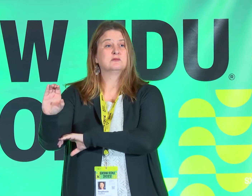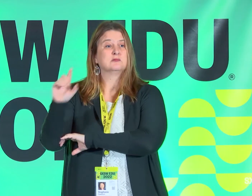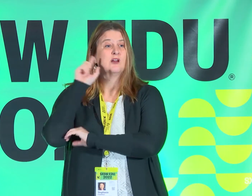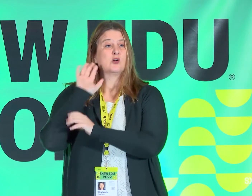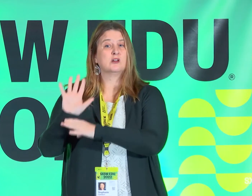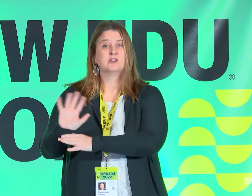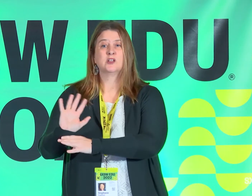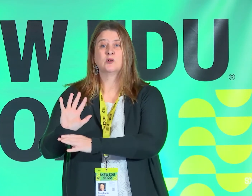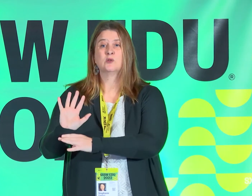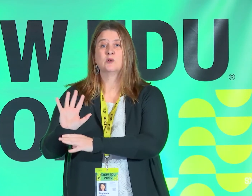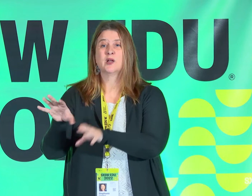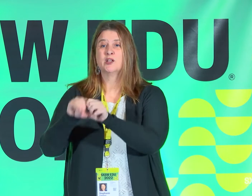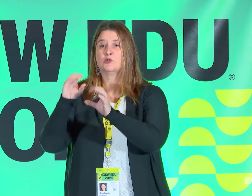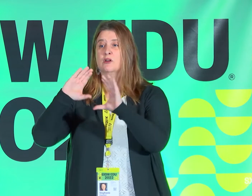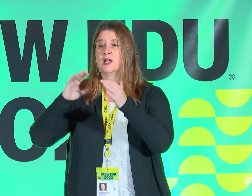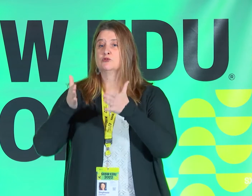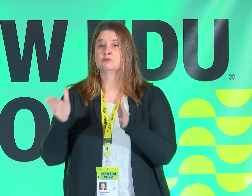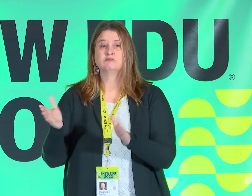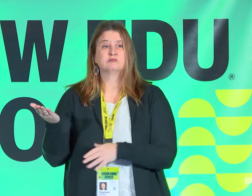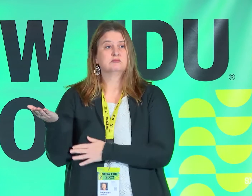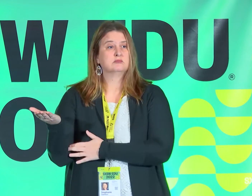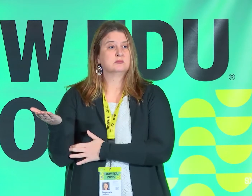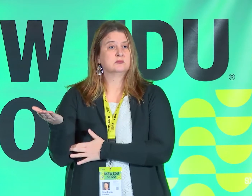no captioning available for videos in a classroom.